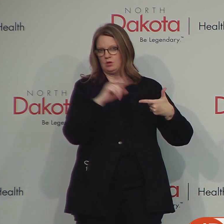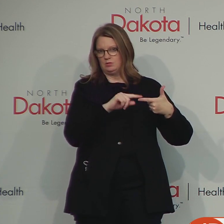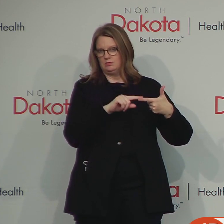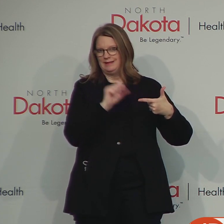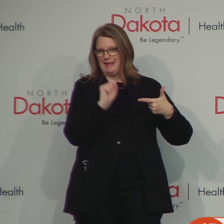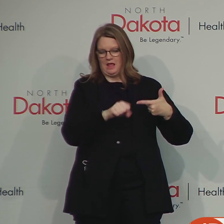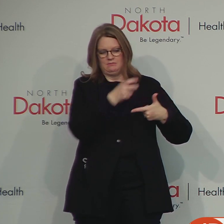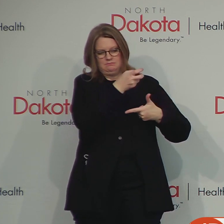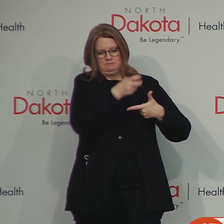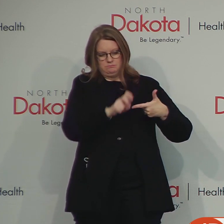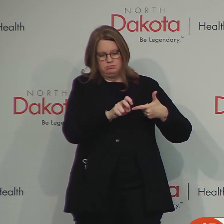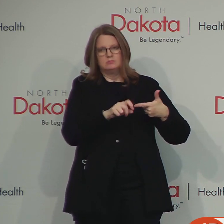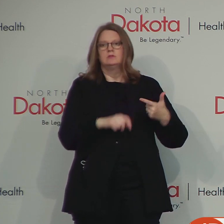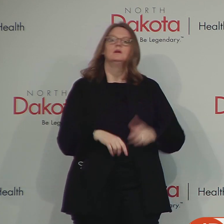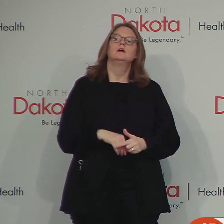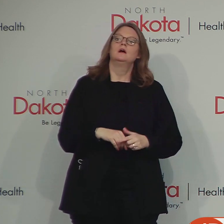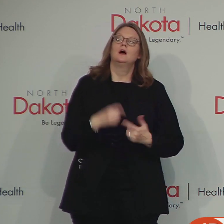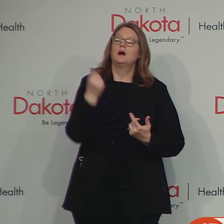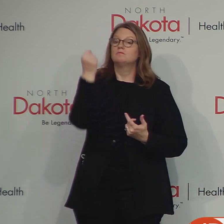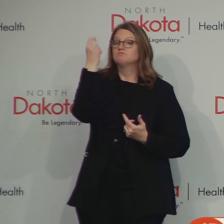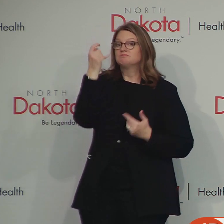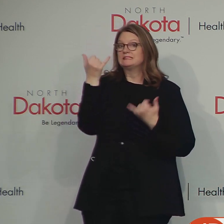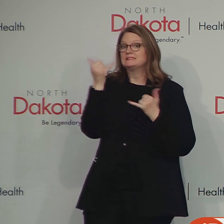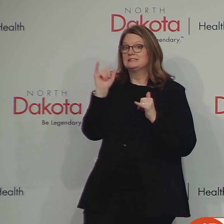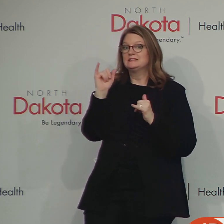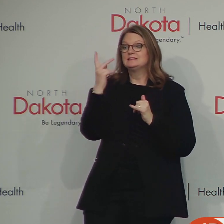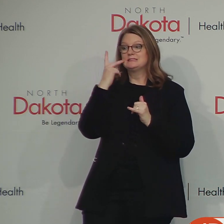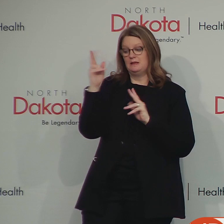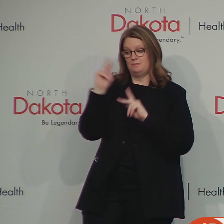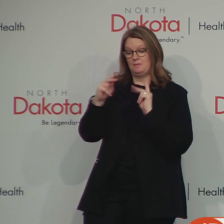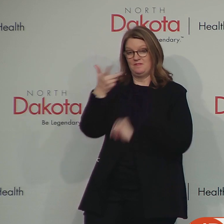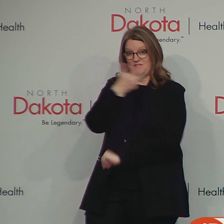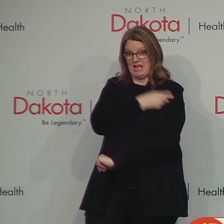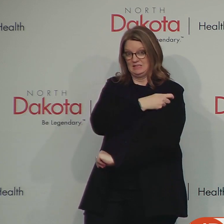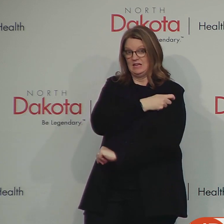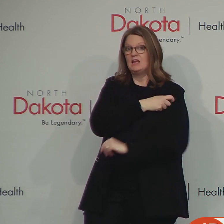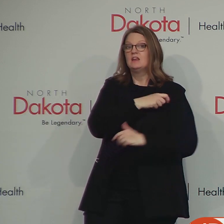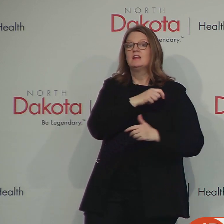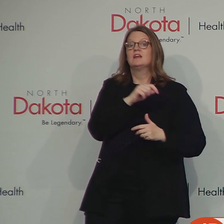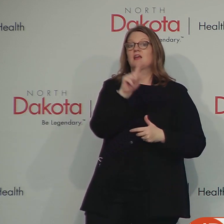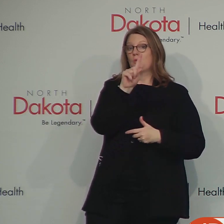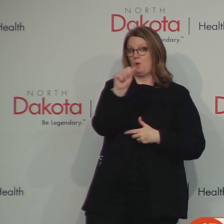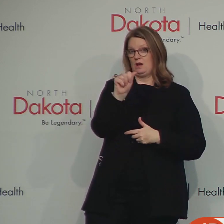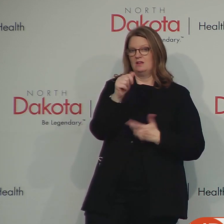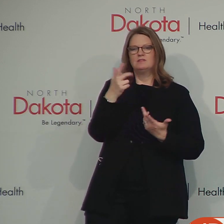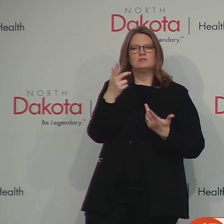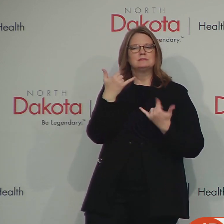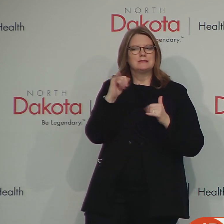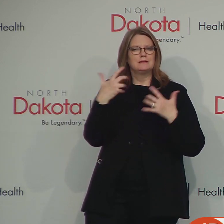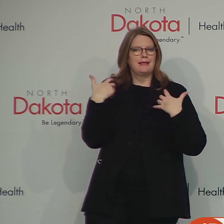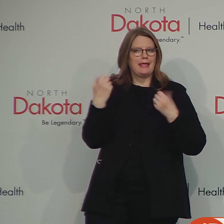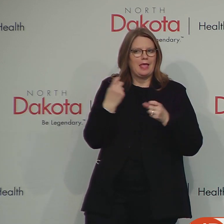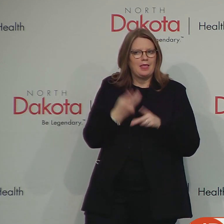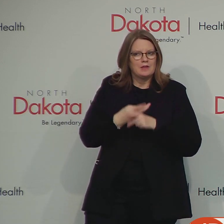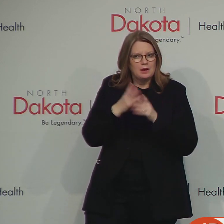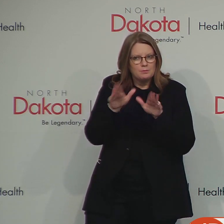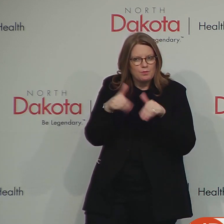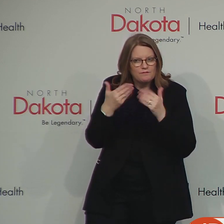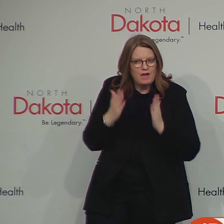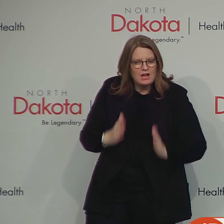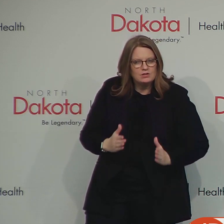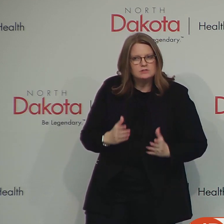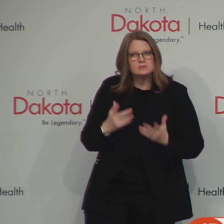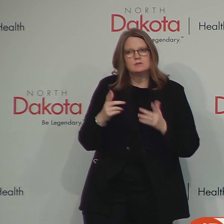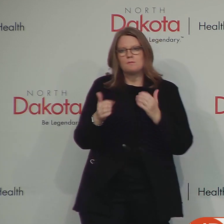I will say you will still see people vaccinating in Phase 1A, so there are still healthcare providers that need to be vaccinated. I think